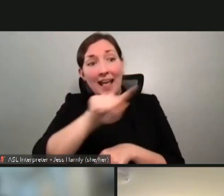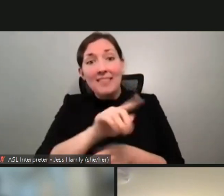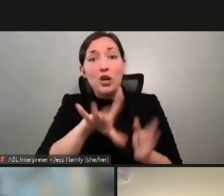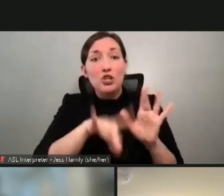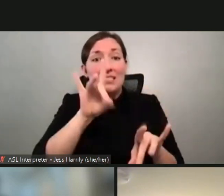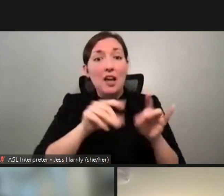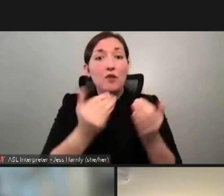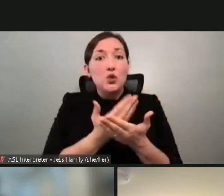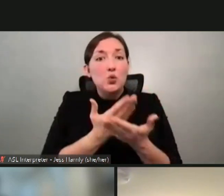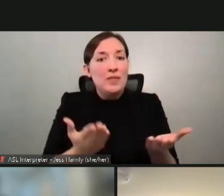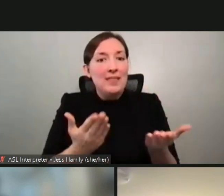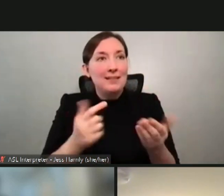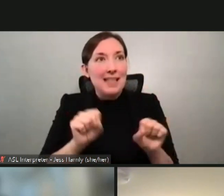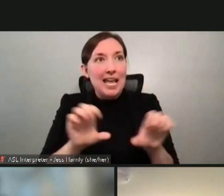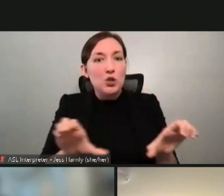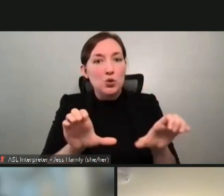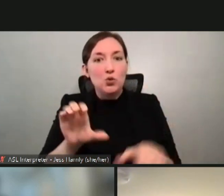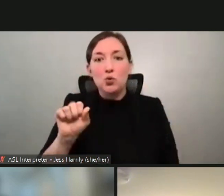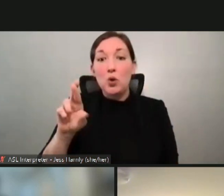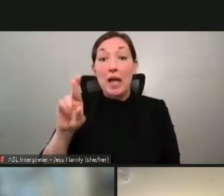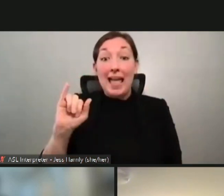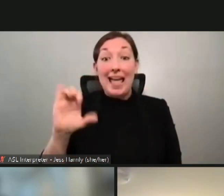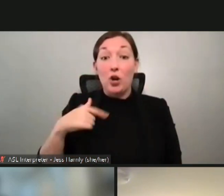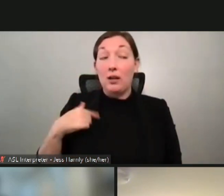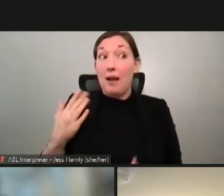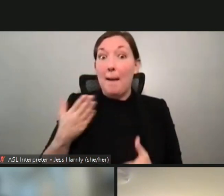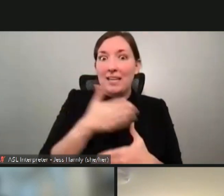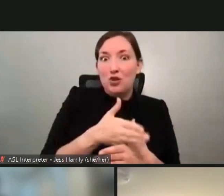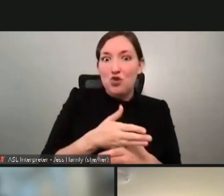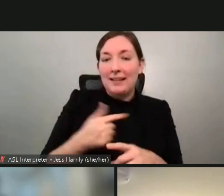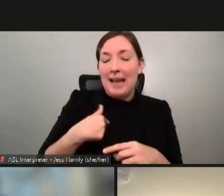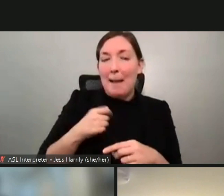if I can interject here, and I'm going to go off script, even though I asked the question.